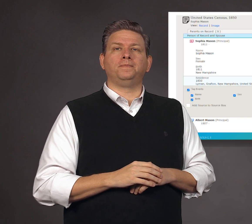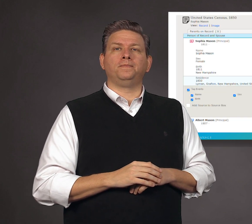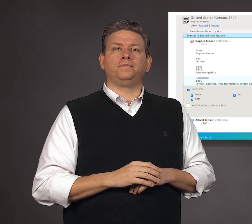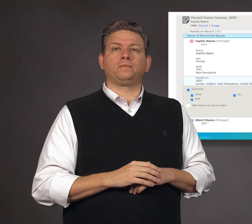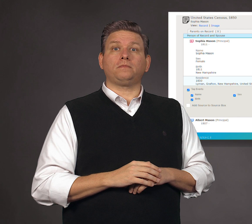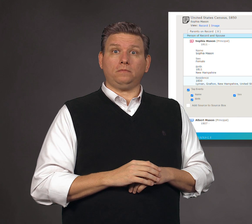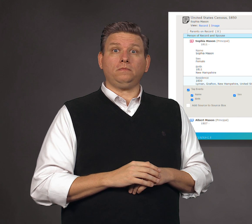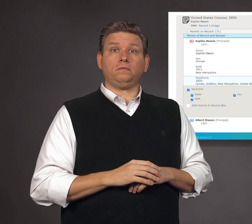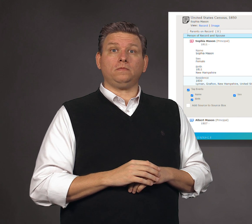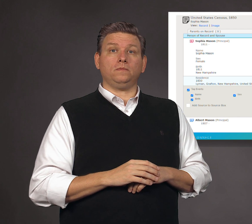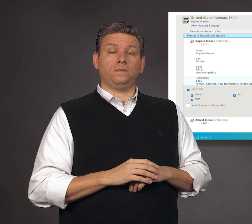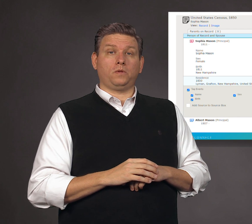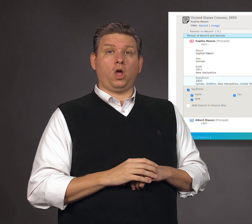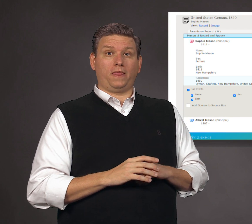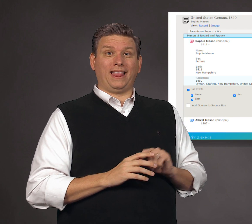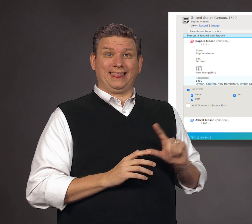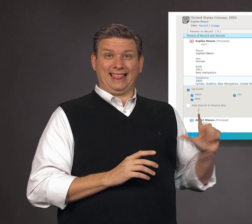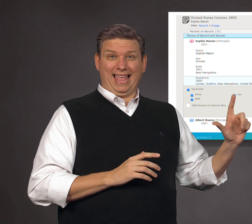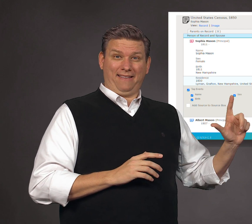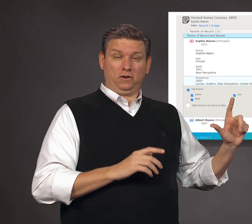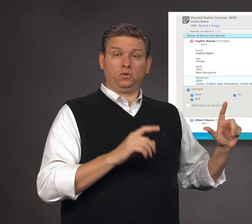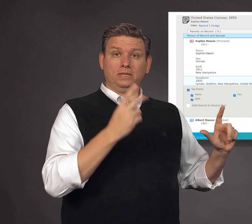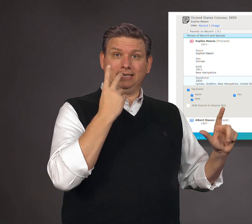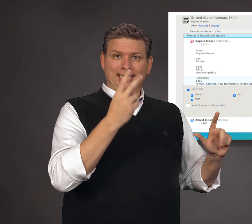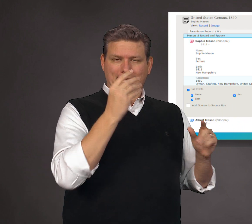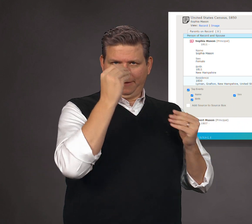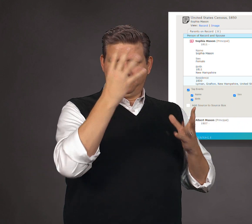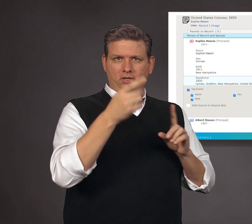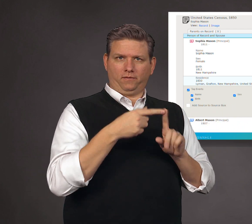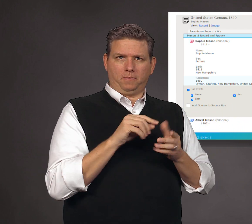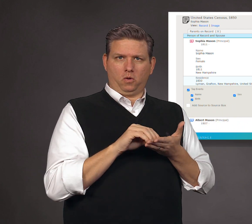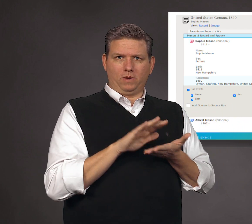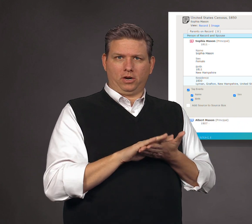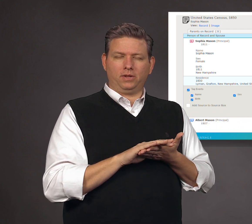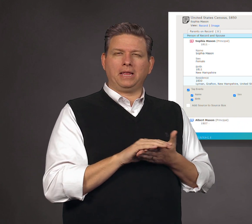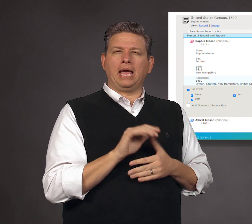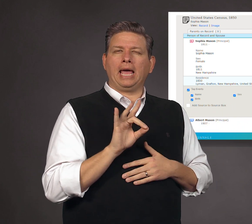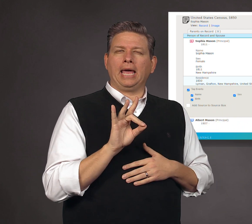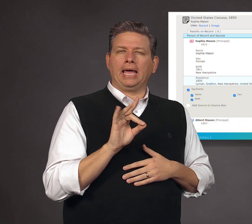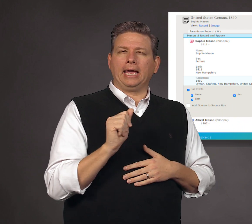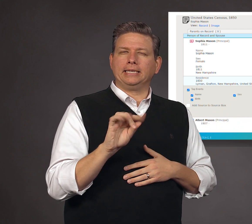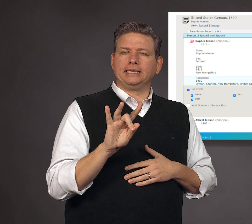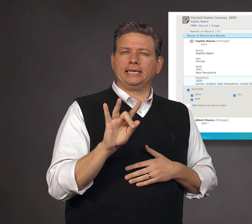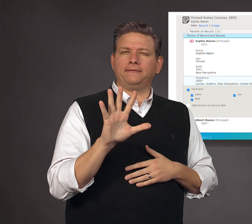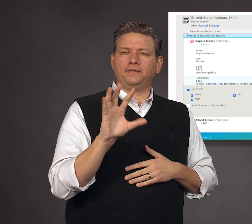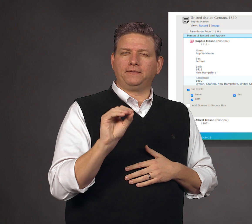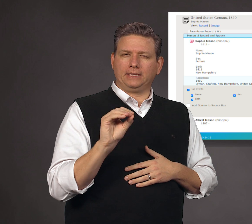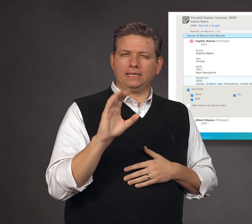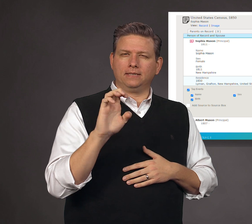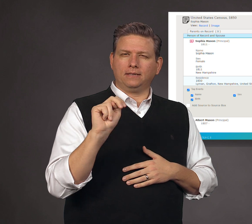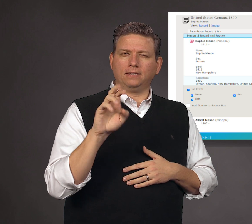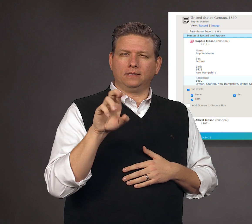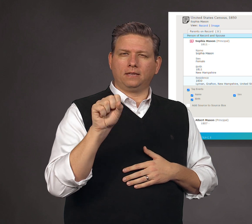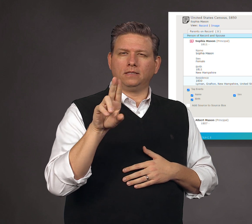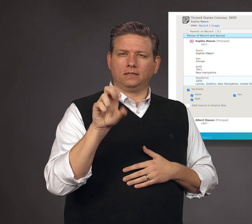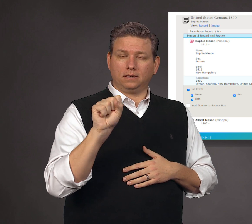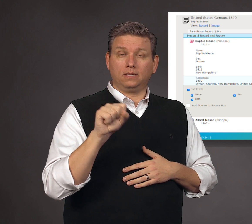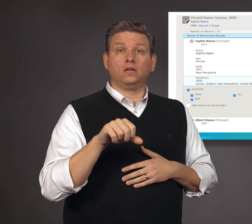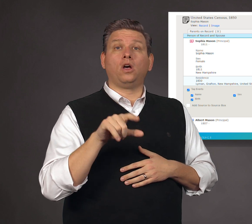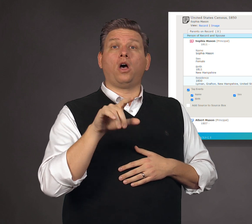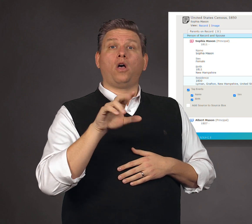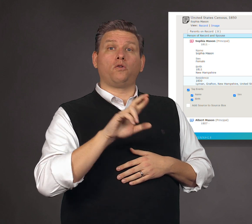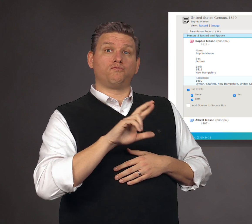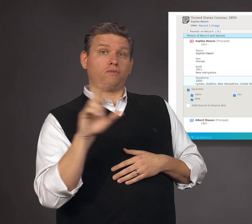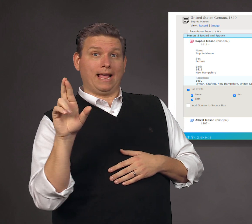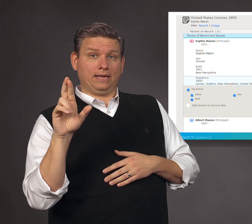On the left, you will see information from the record, in this case, the 1850 census. On the right, you will see information from